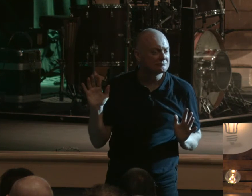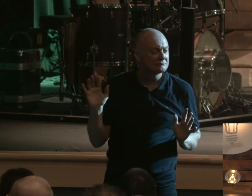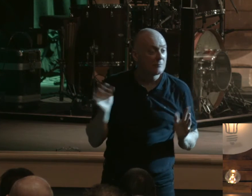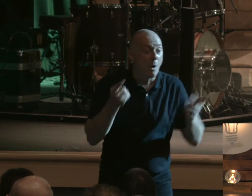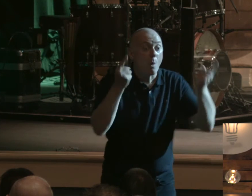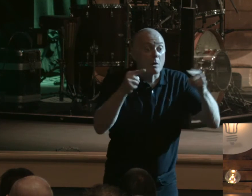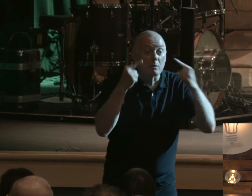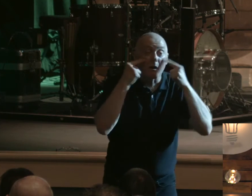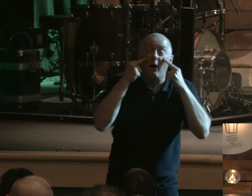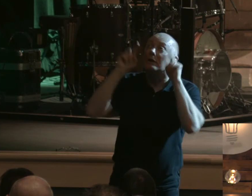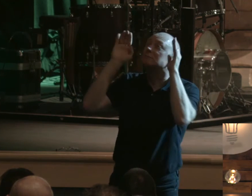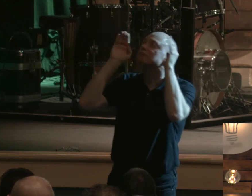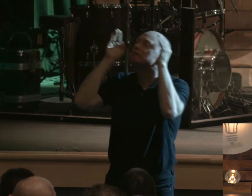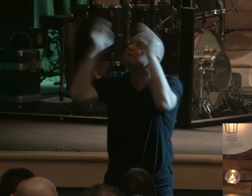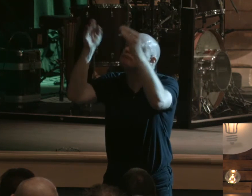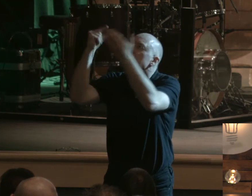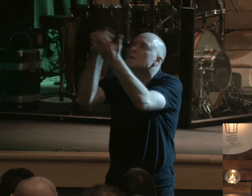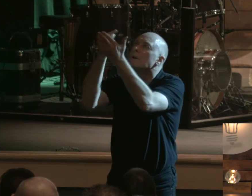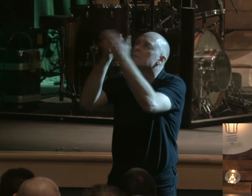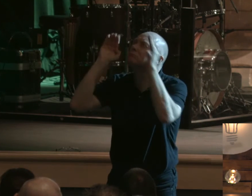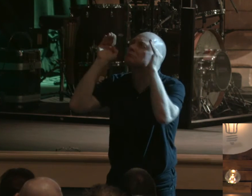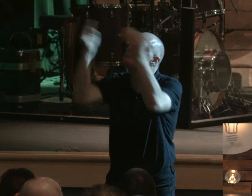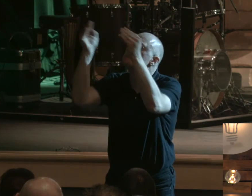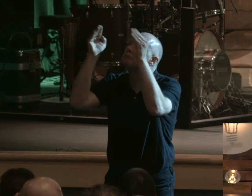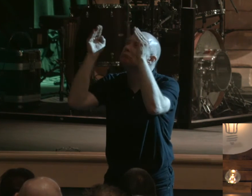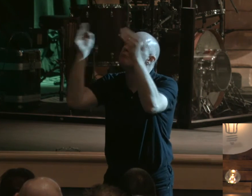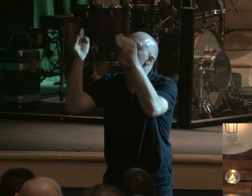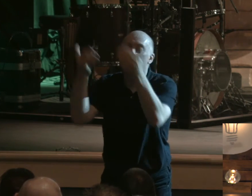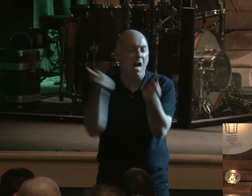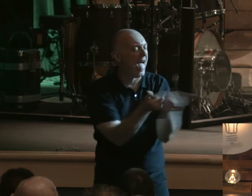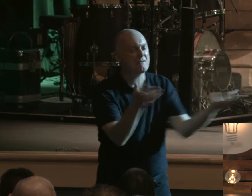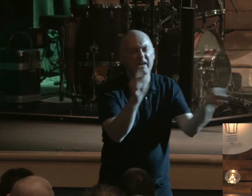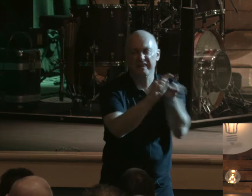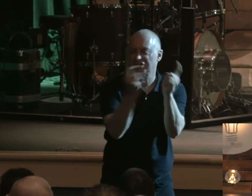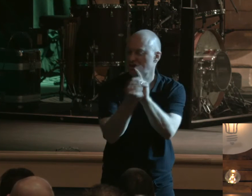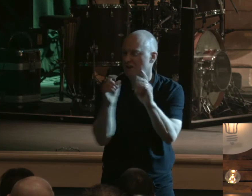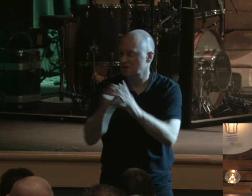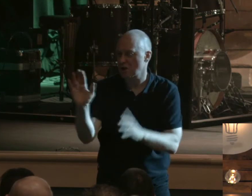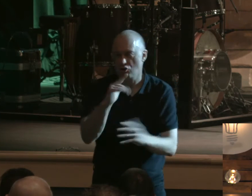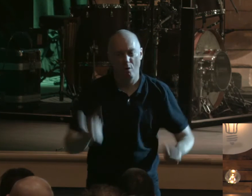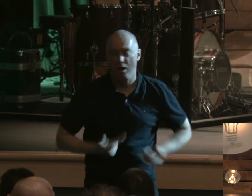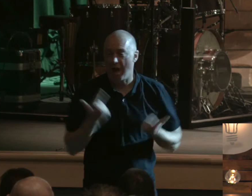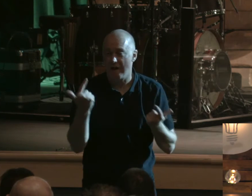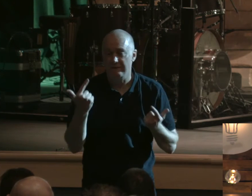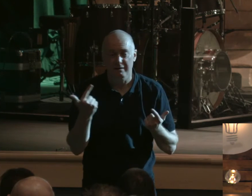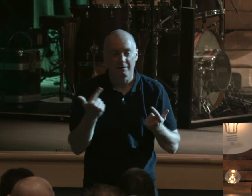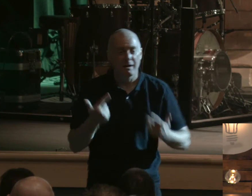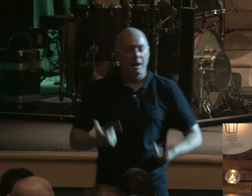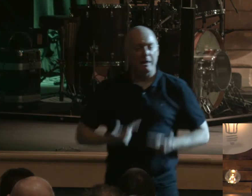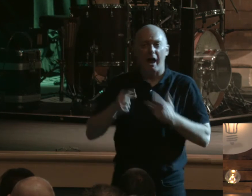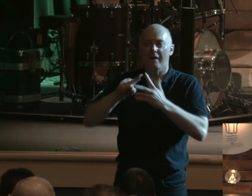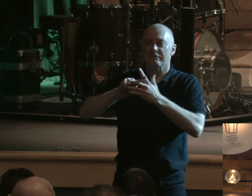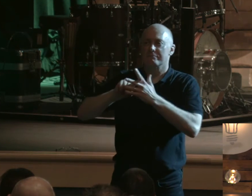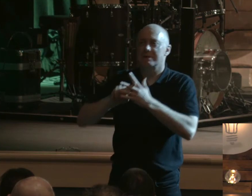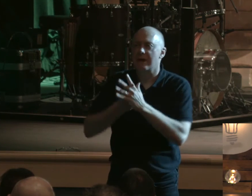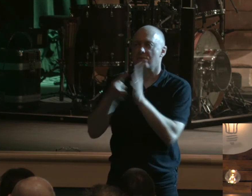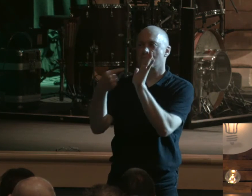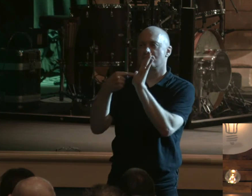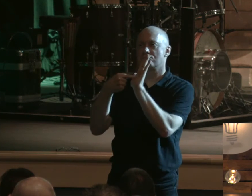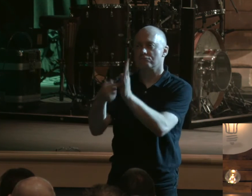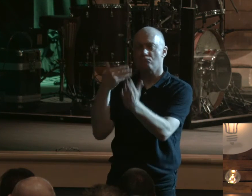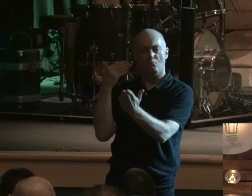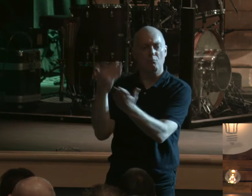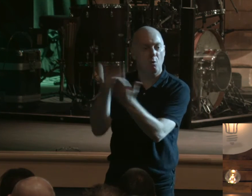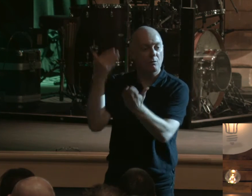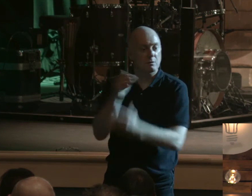When our eyes are on the Lord and our eyes are on the gospel, everything changes and our lives begin to prove it. This was